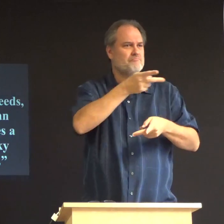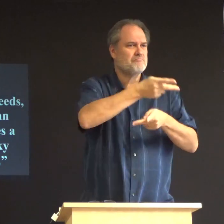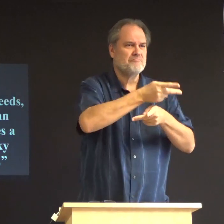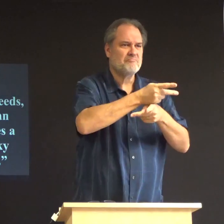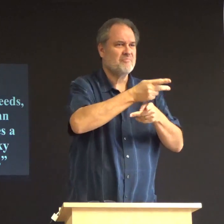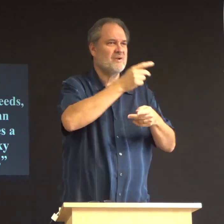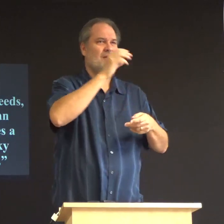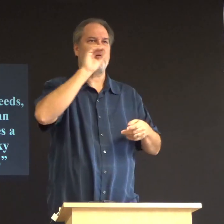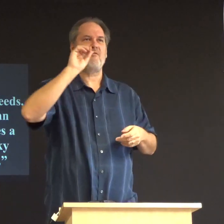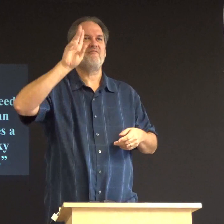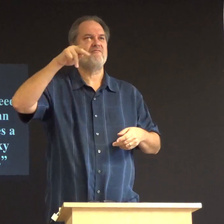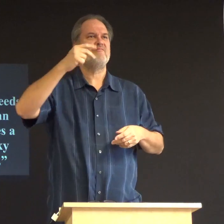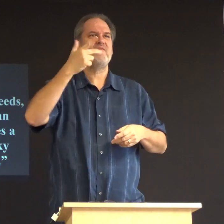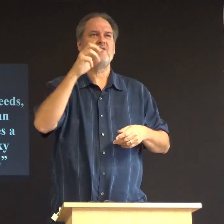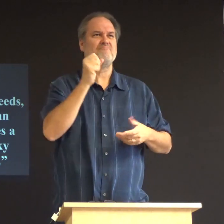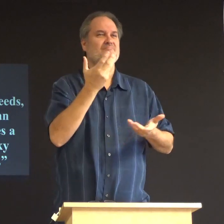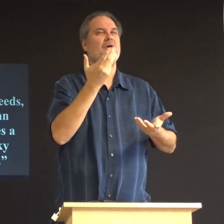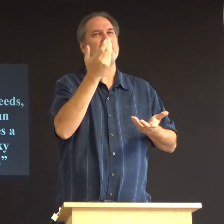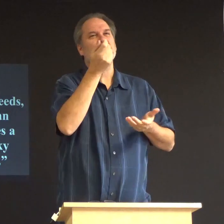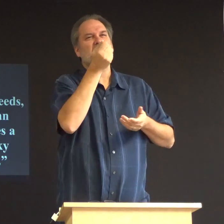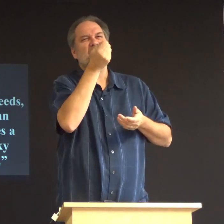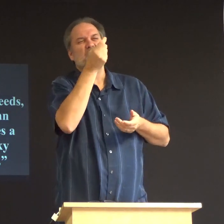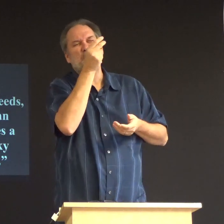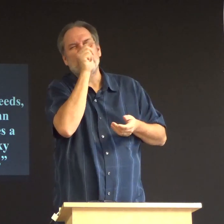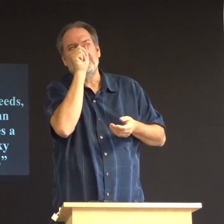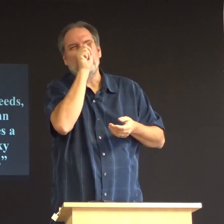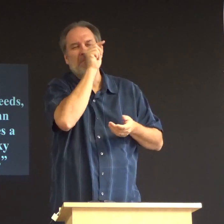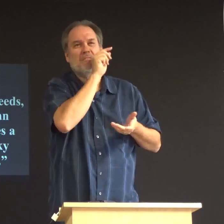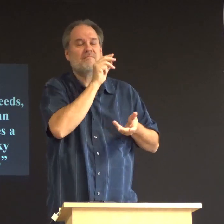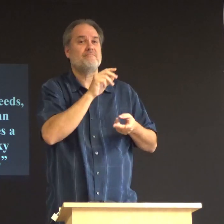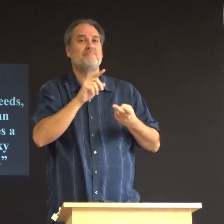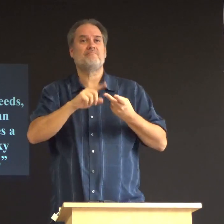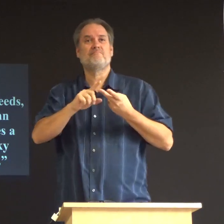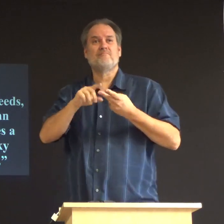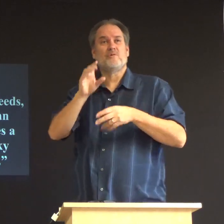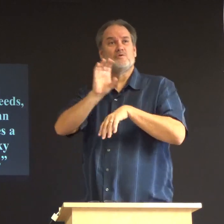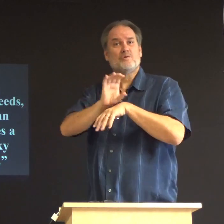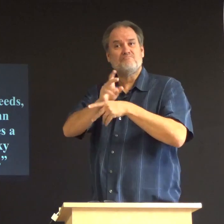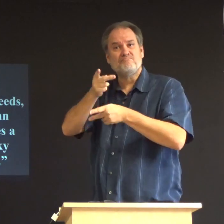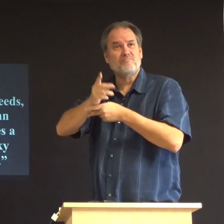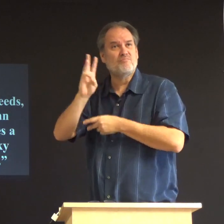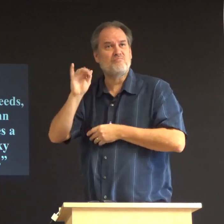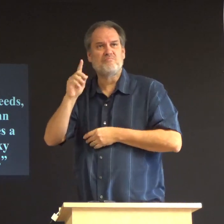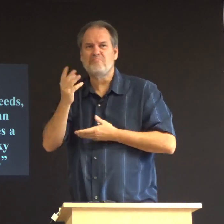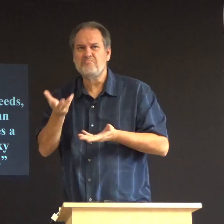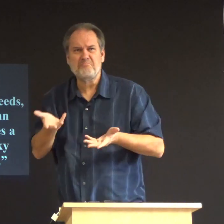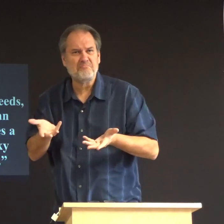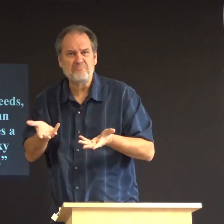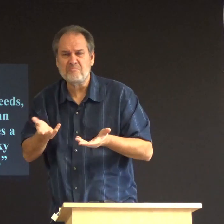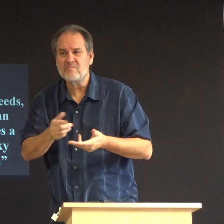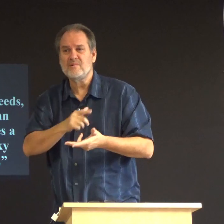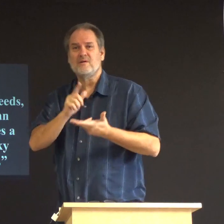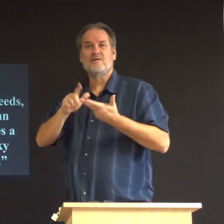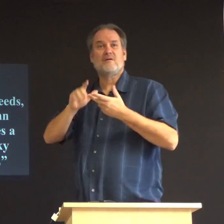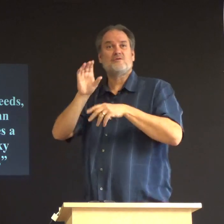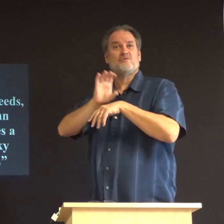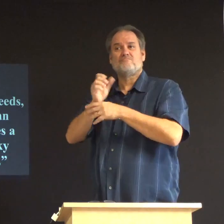much where the churches take care of orphans. And there's a few here and there. You know, churches don't take care